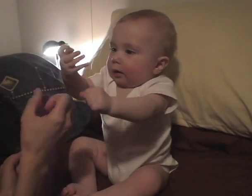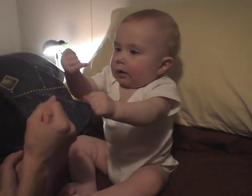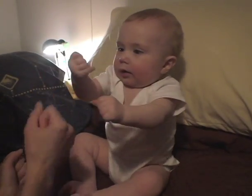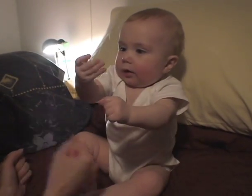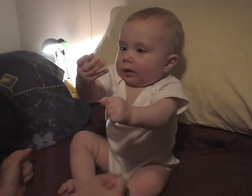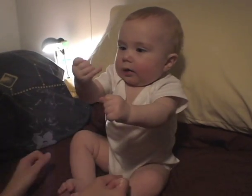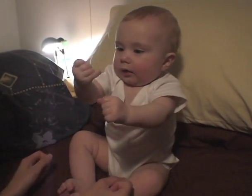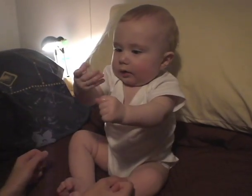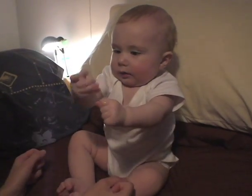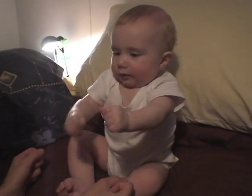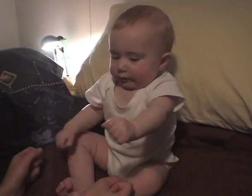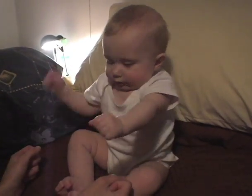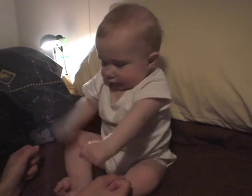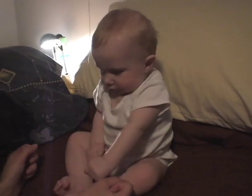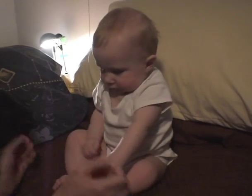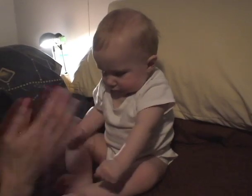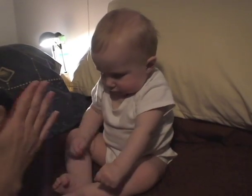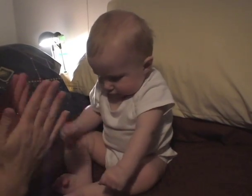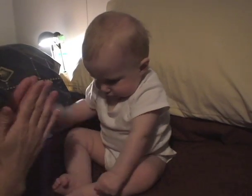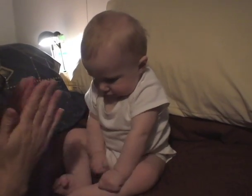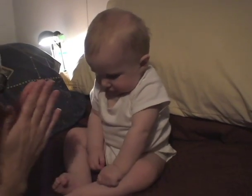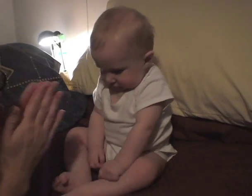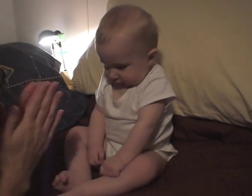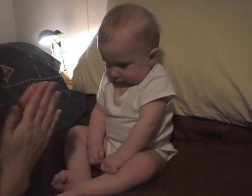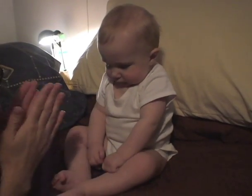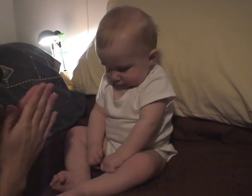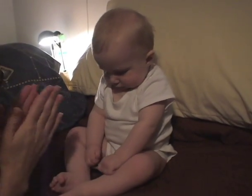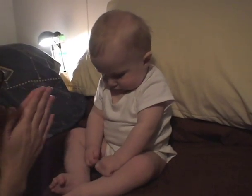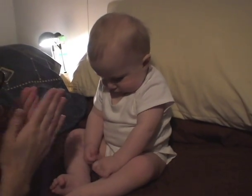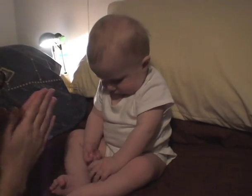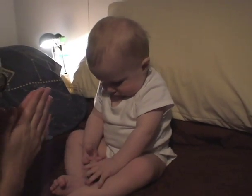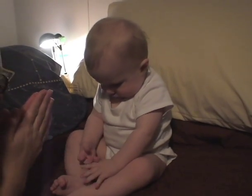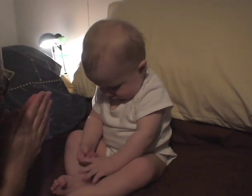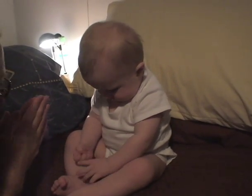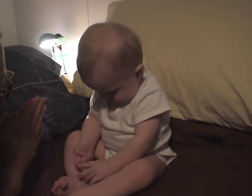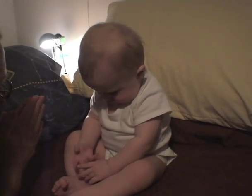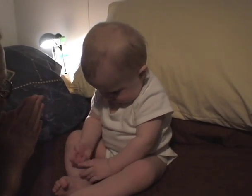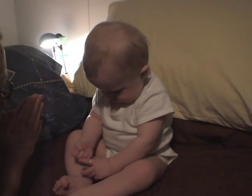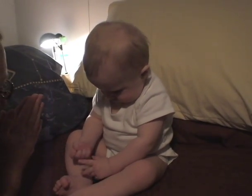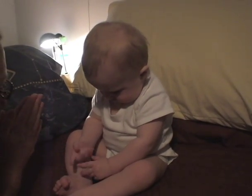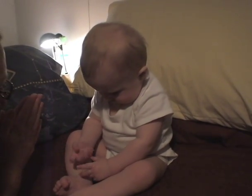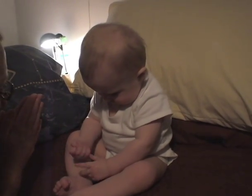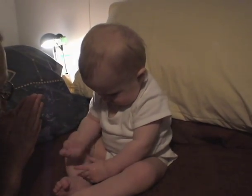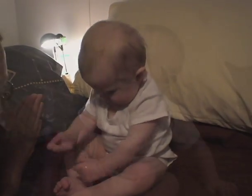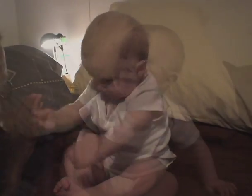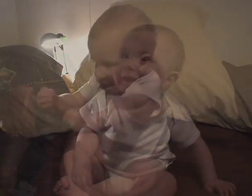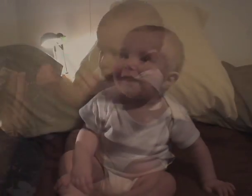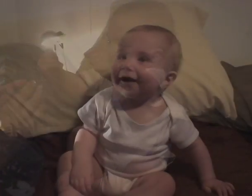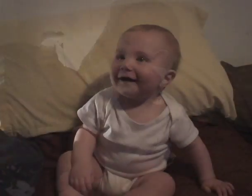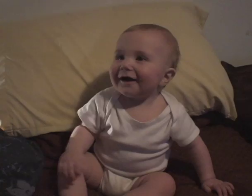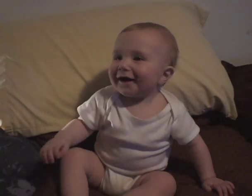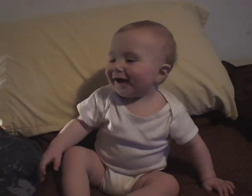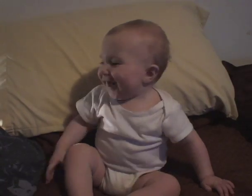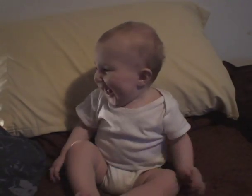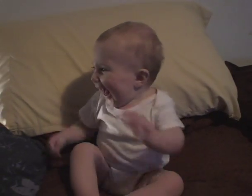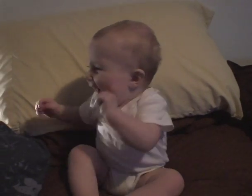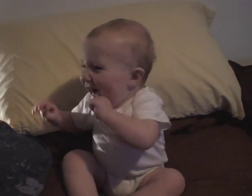That's my big boy. Sign milk.